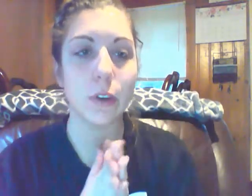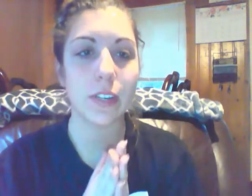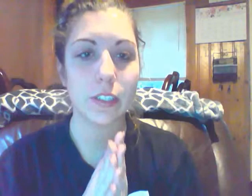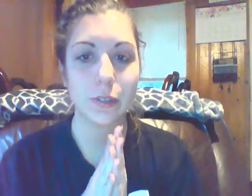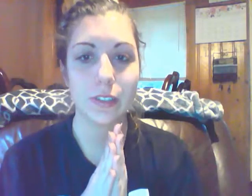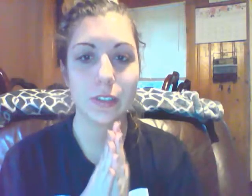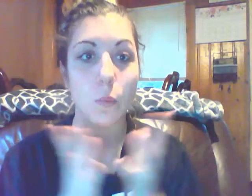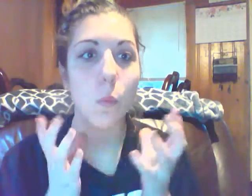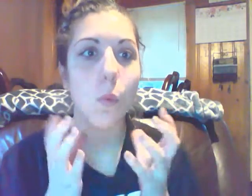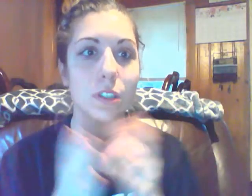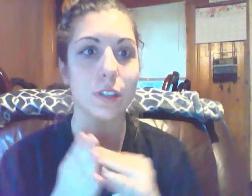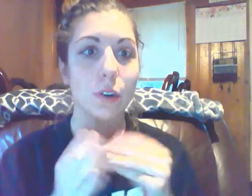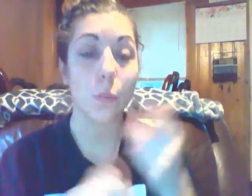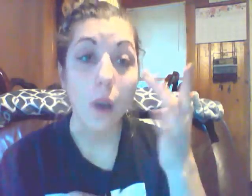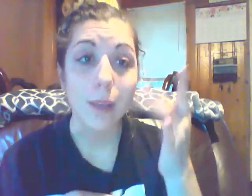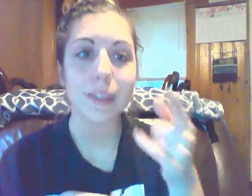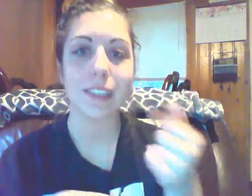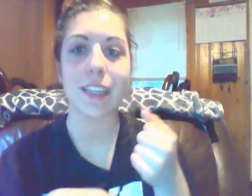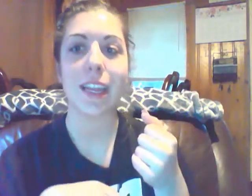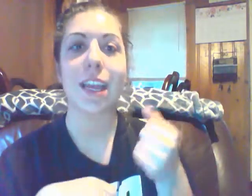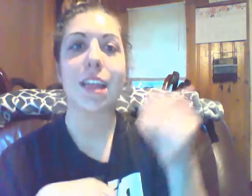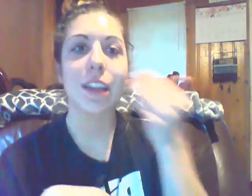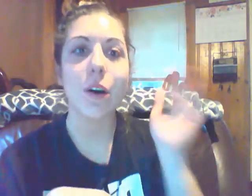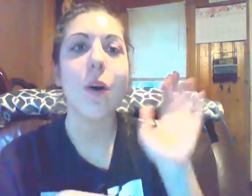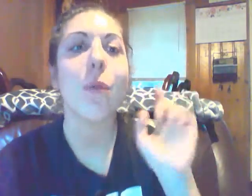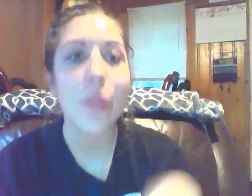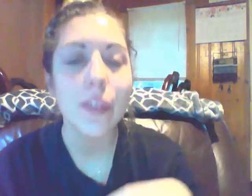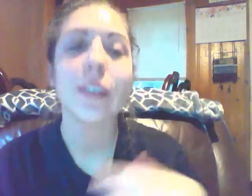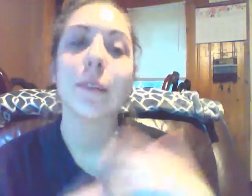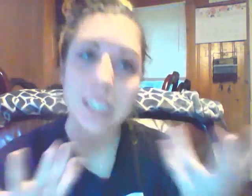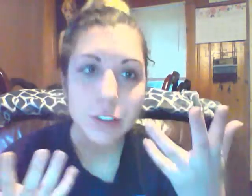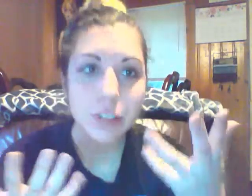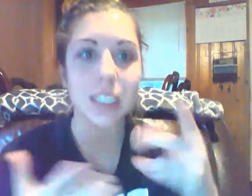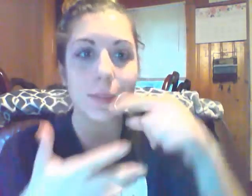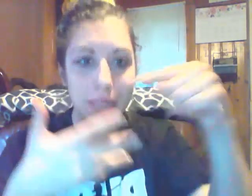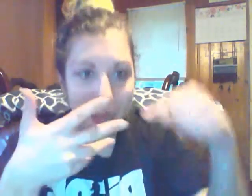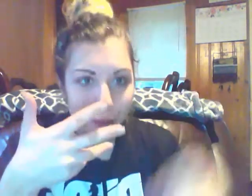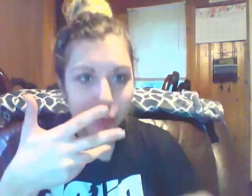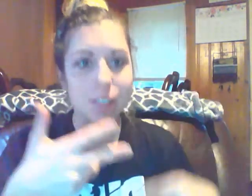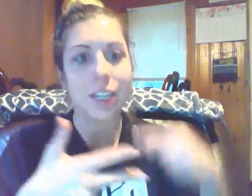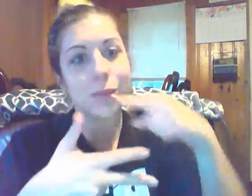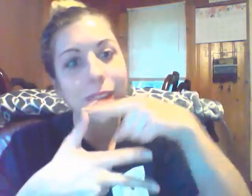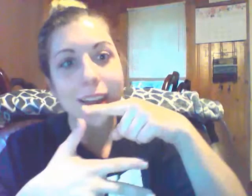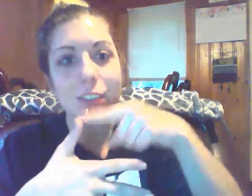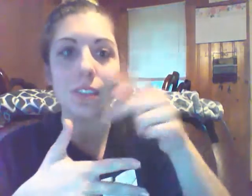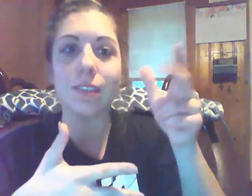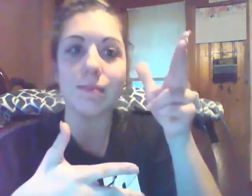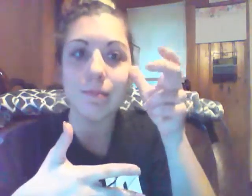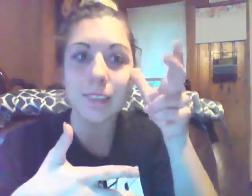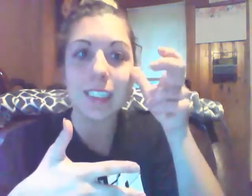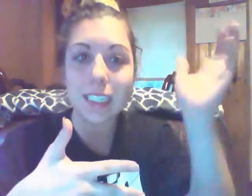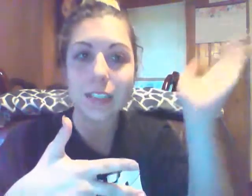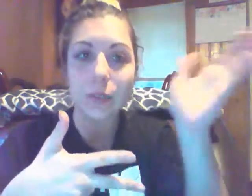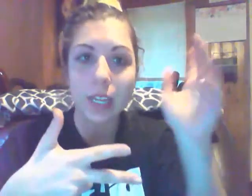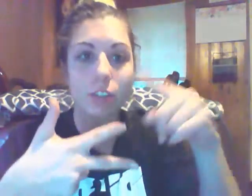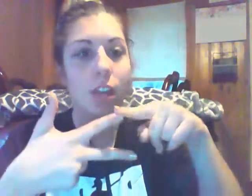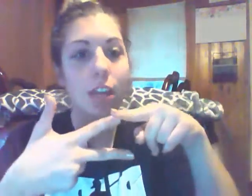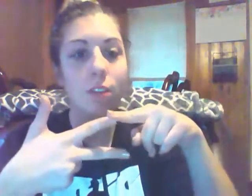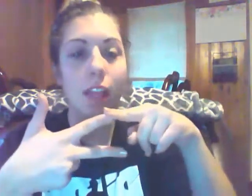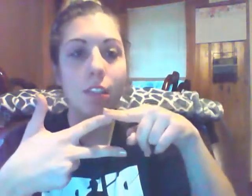motivate students to want to learn. Why? Because they know, oh, my teacher's going to give me the options. I don't like just listening to a lecture. I don't like